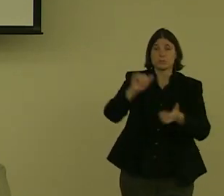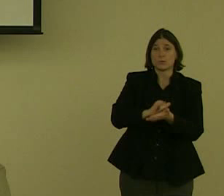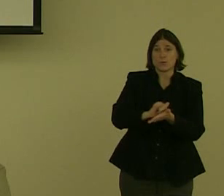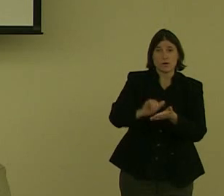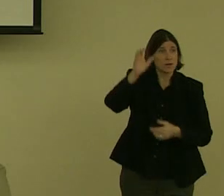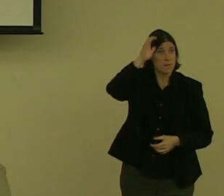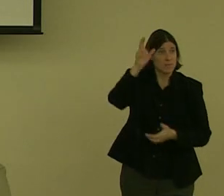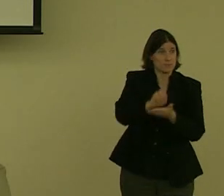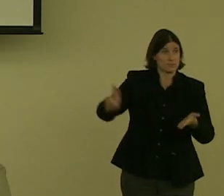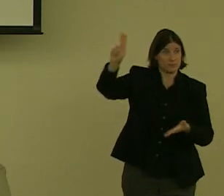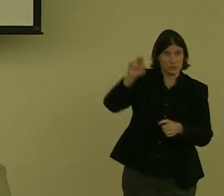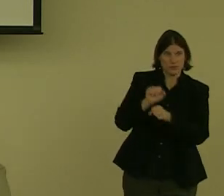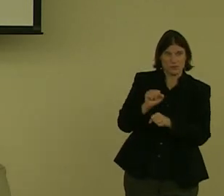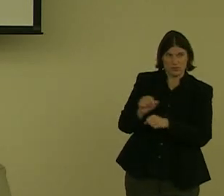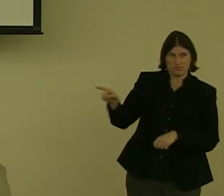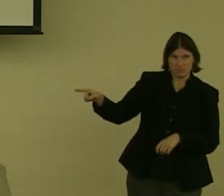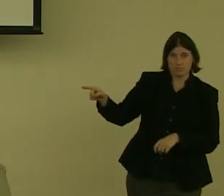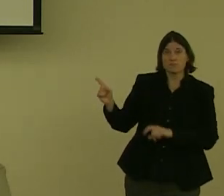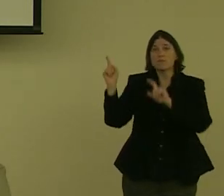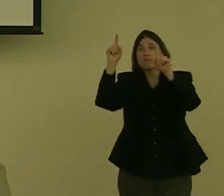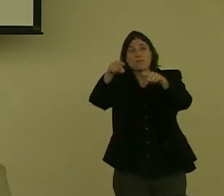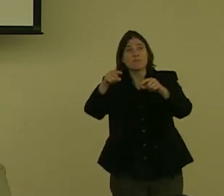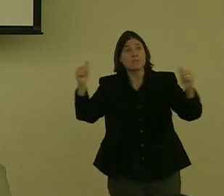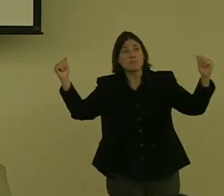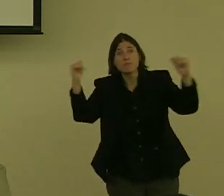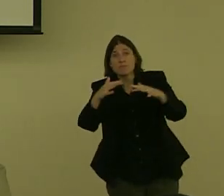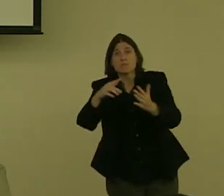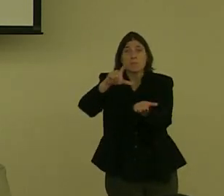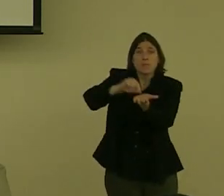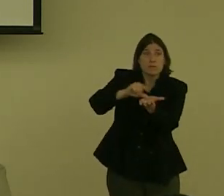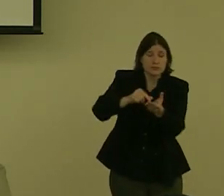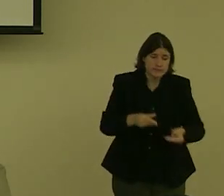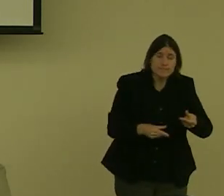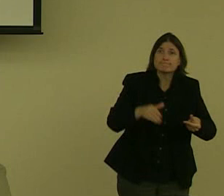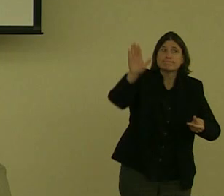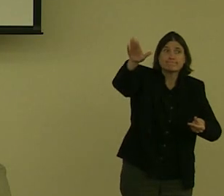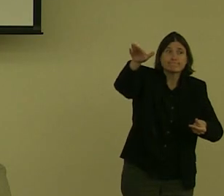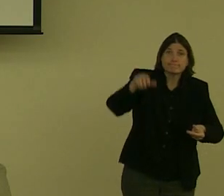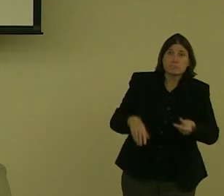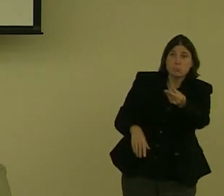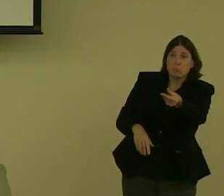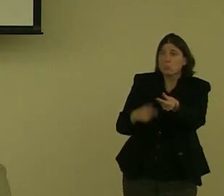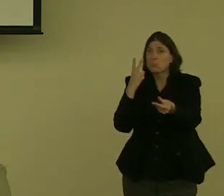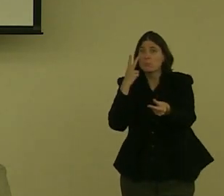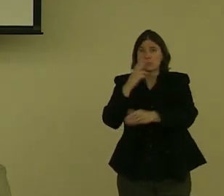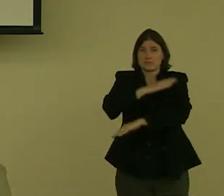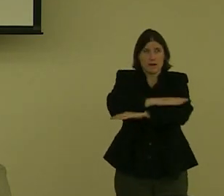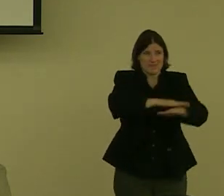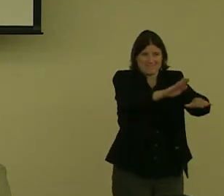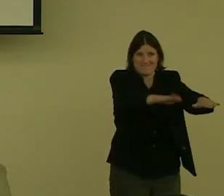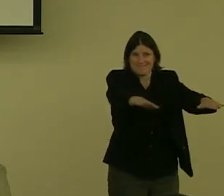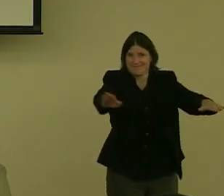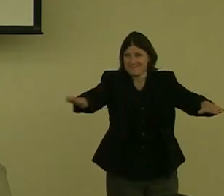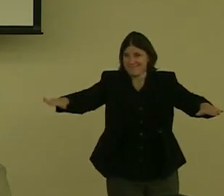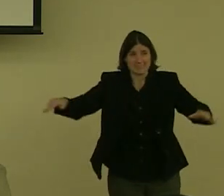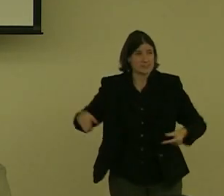on comics and the future of publishing that was sponsored by Publishers Weekly and hosted by Random House. And